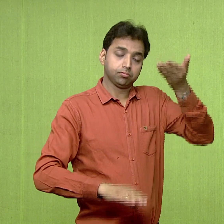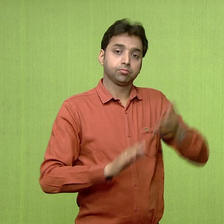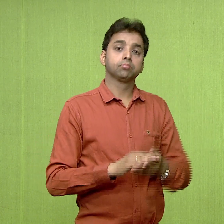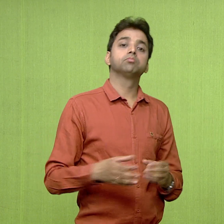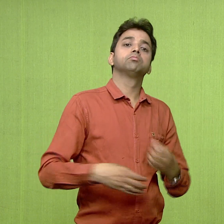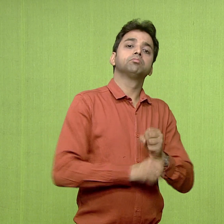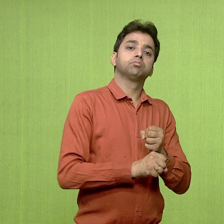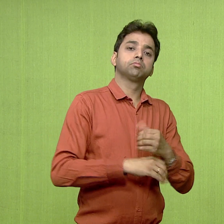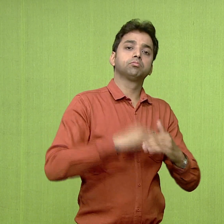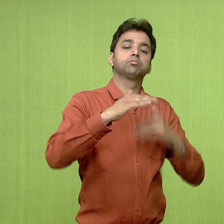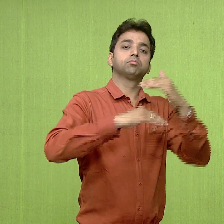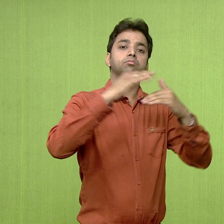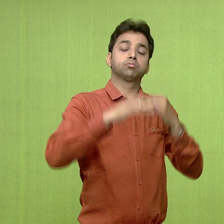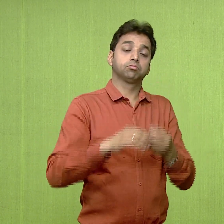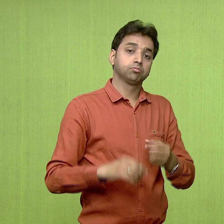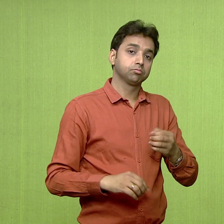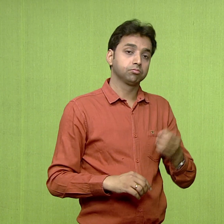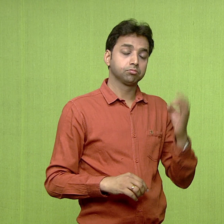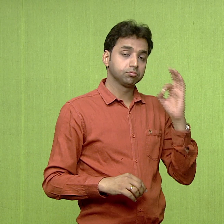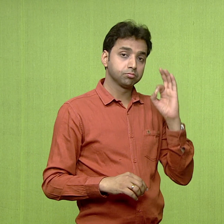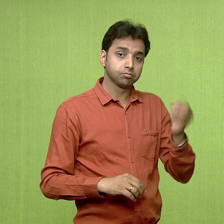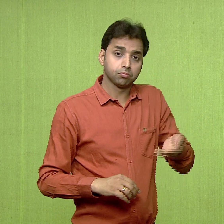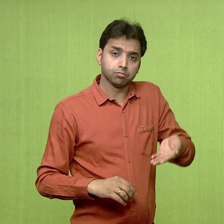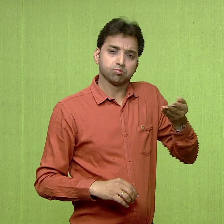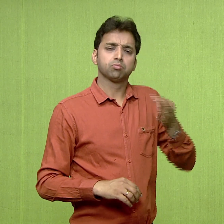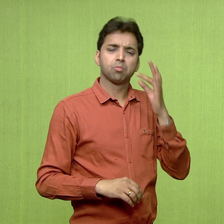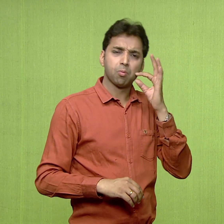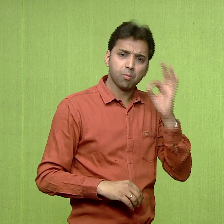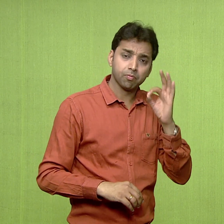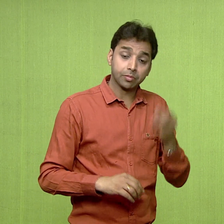became very important in the society.